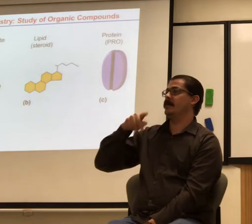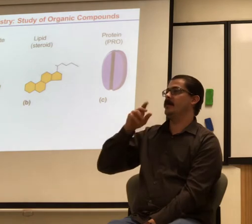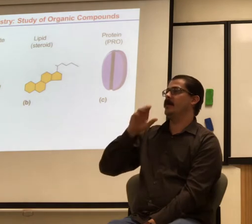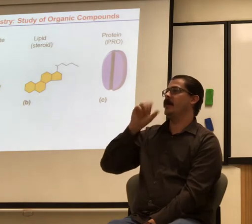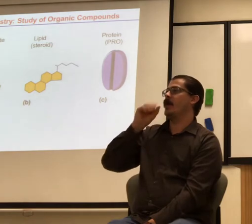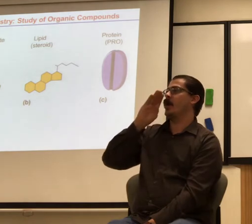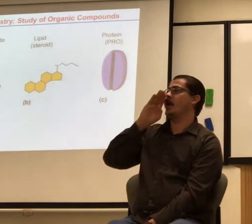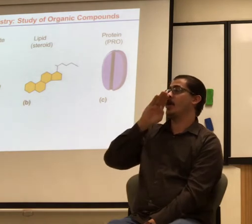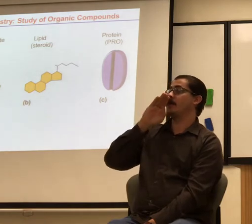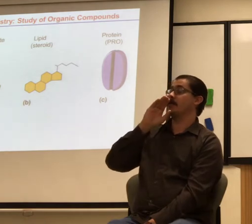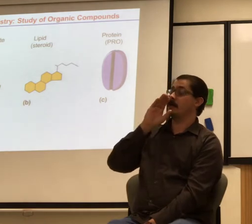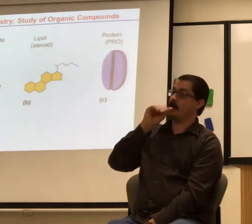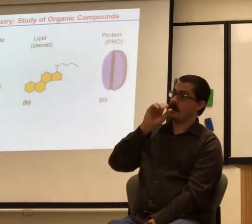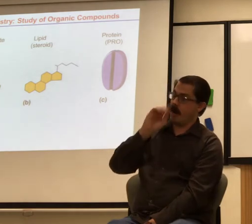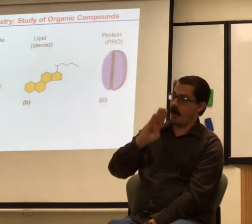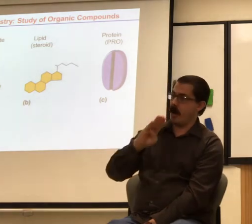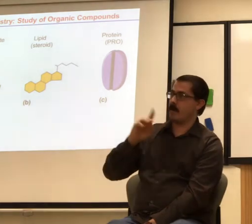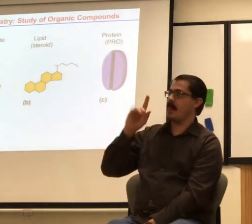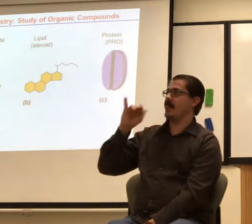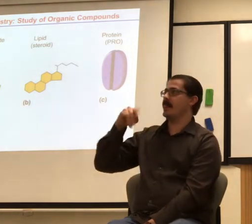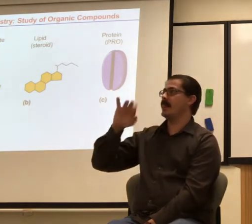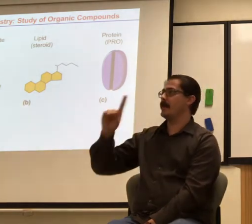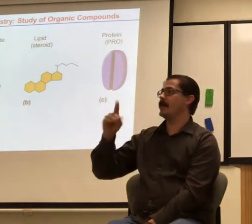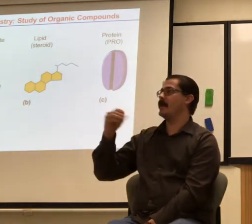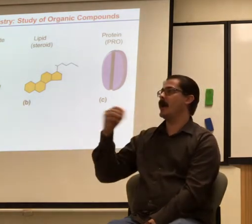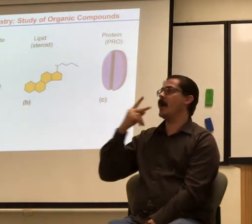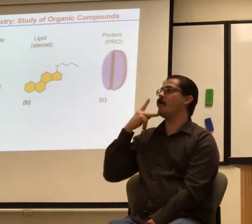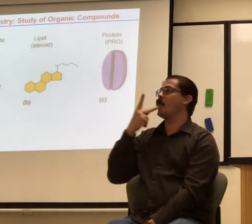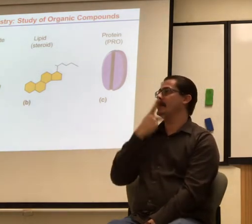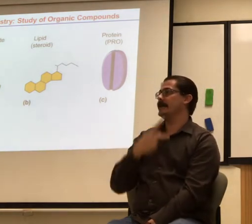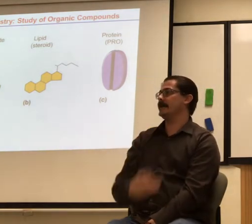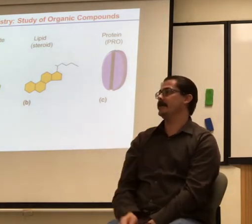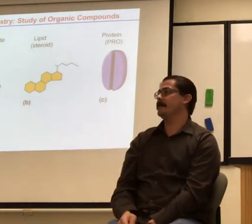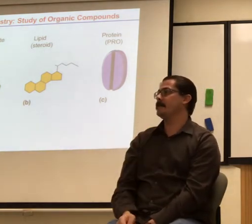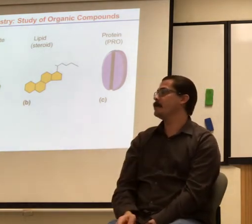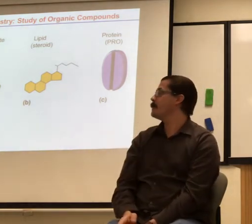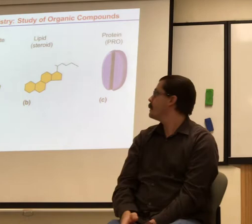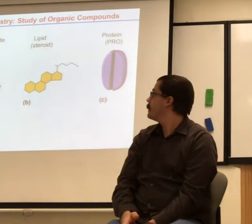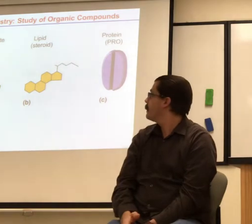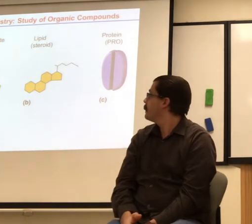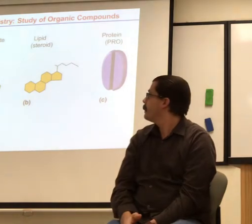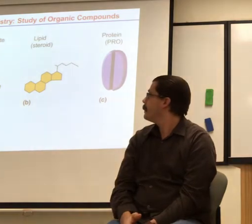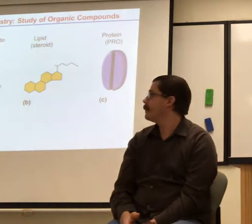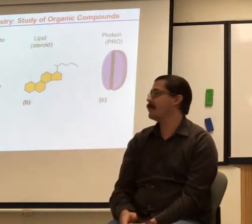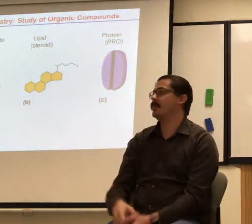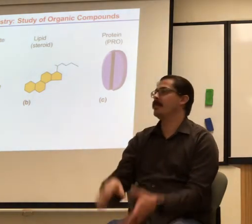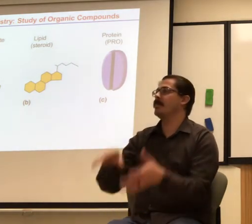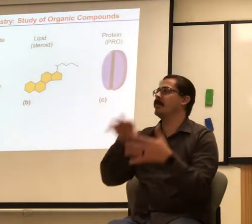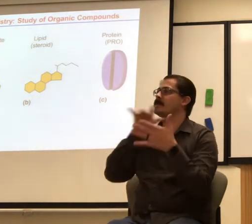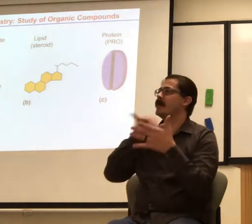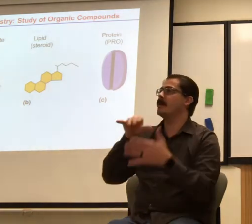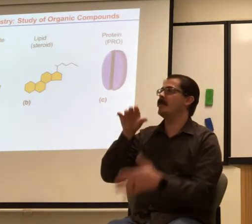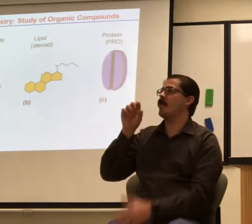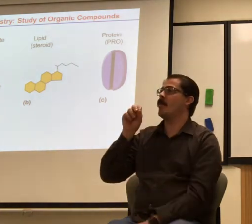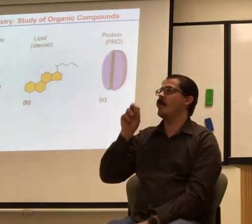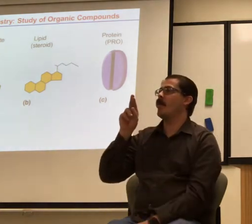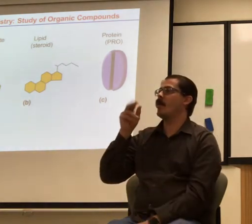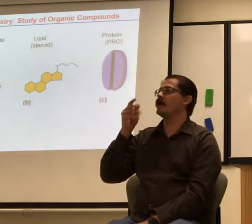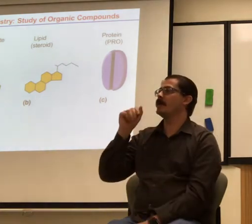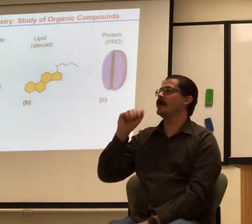carbs, lipids, and proteins. They come up a lot, so we'll focus on that. The study of organic